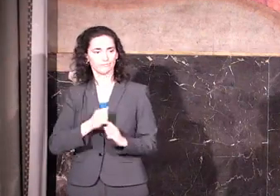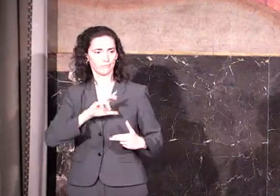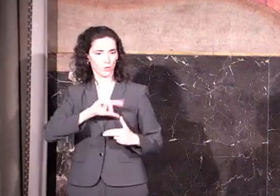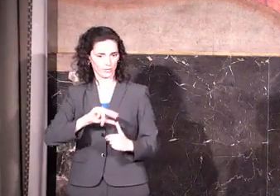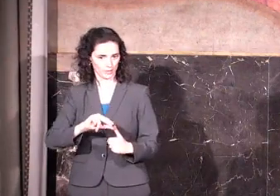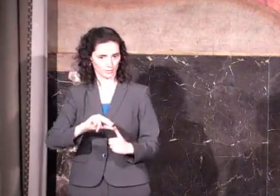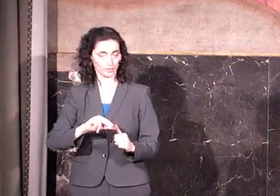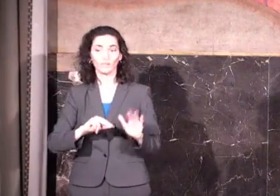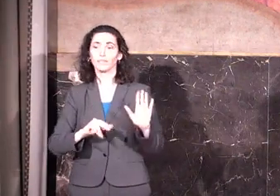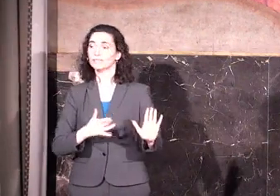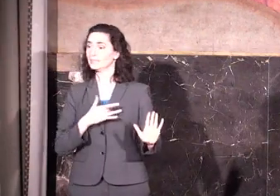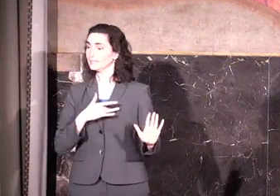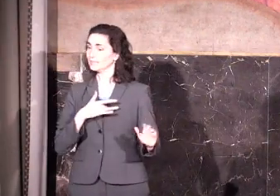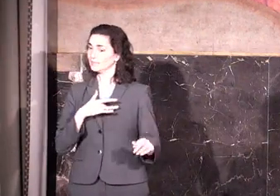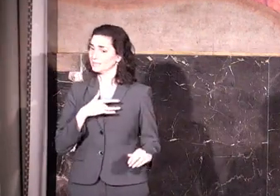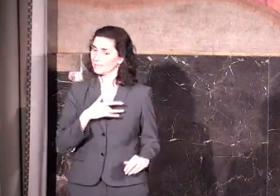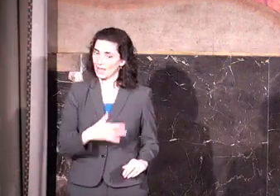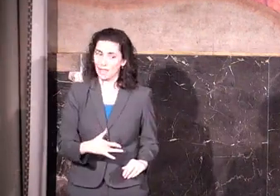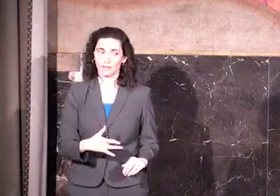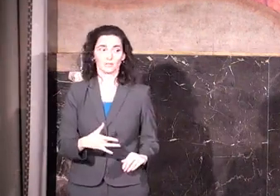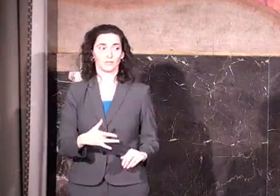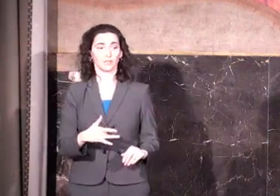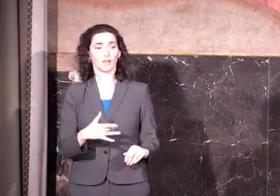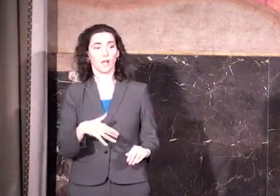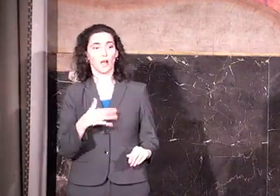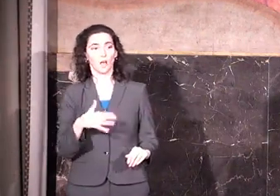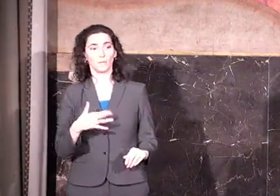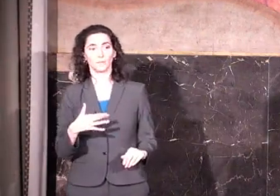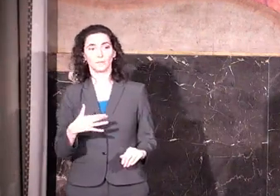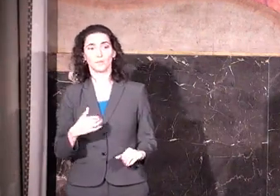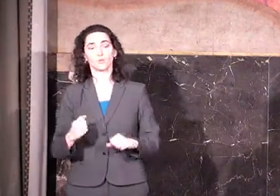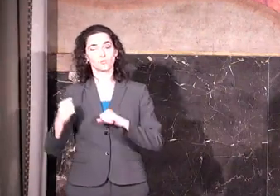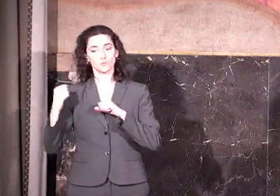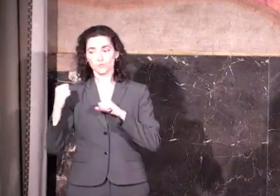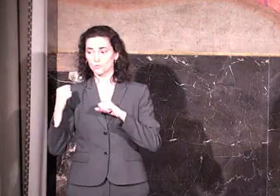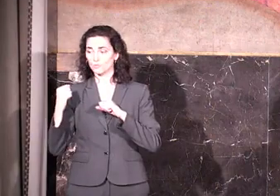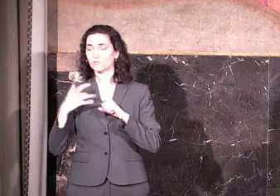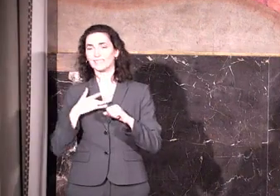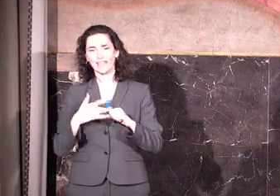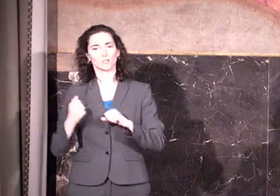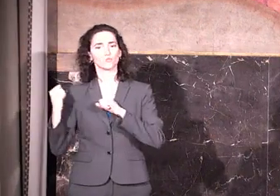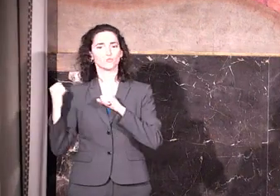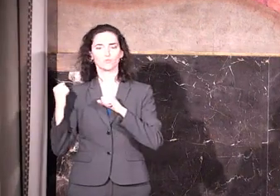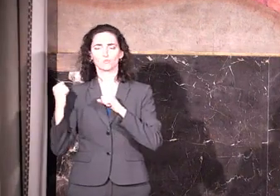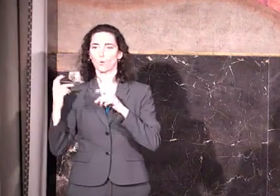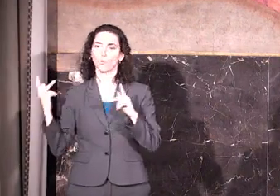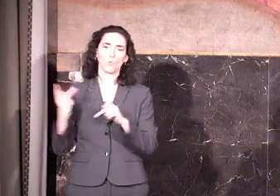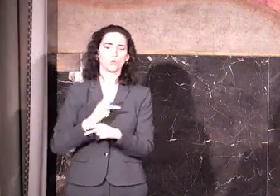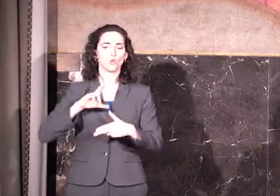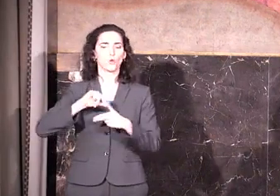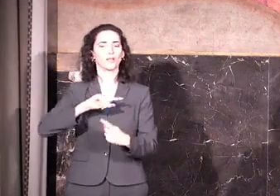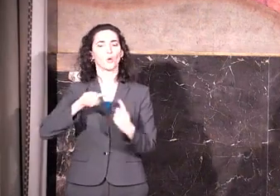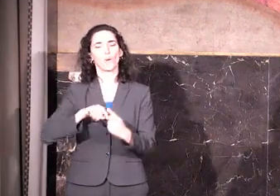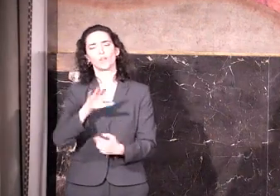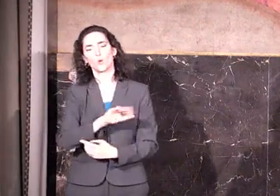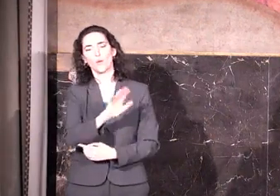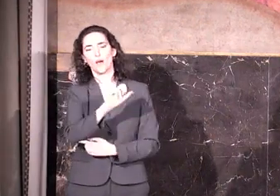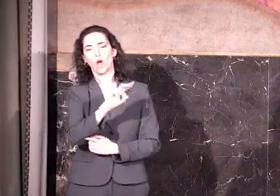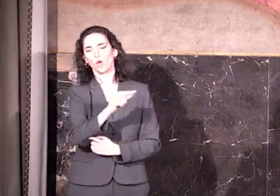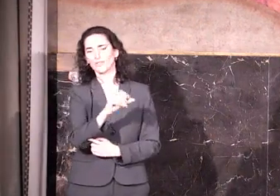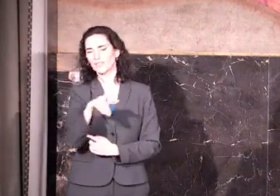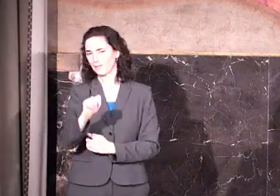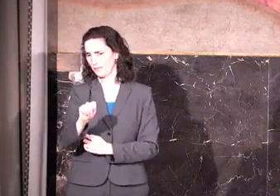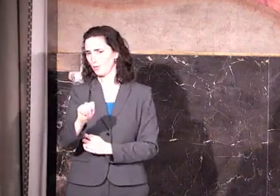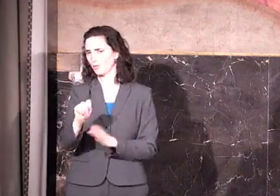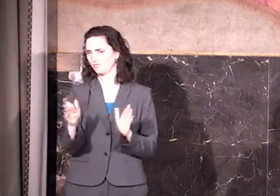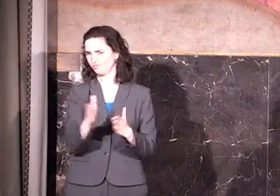Typically, they don't come in large number and in heavy strength until the August-September timeframe, as we all know. But hurricane season